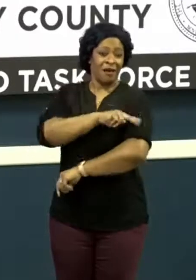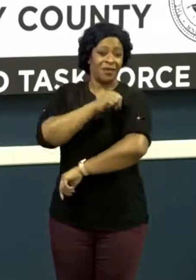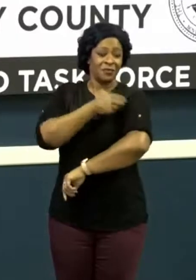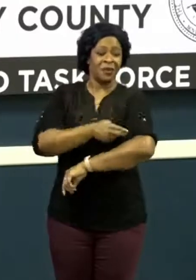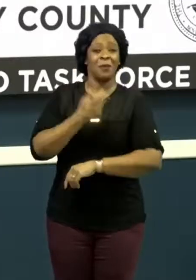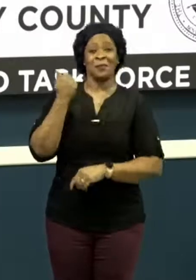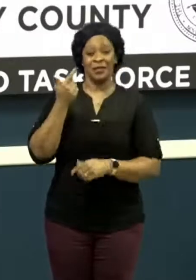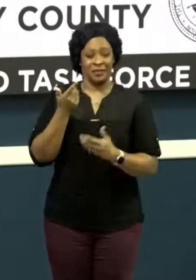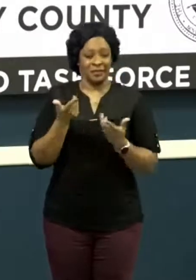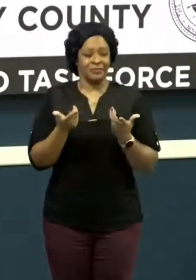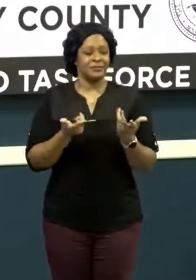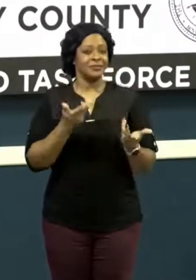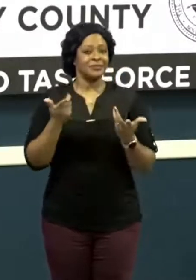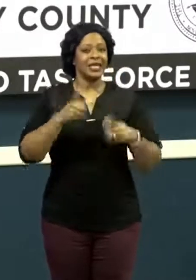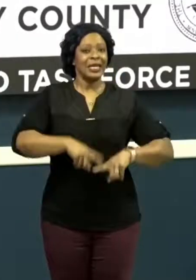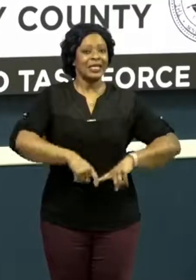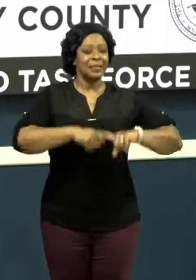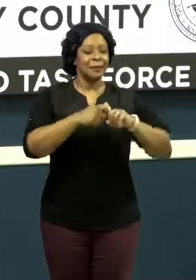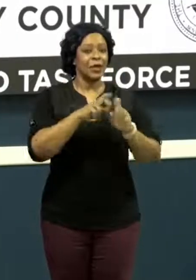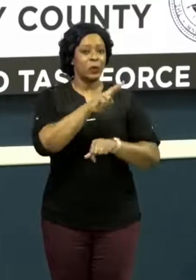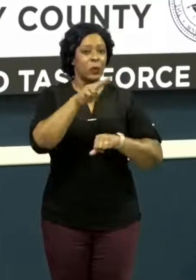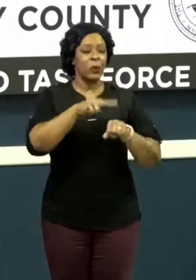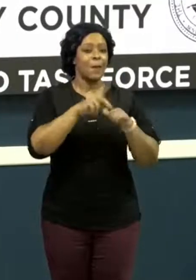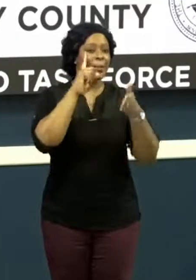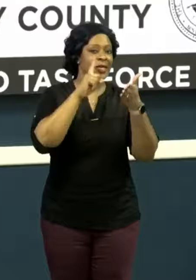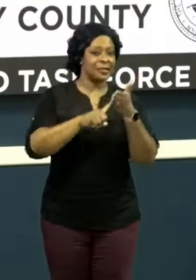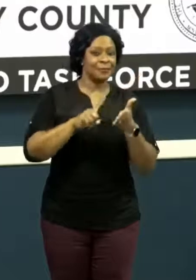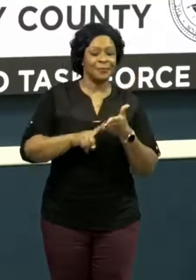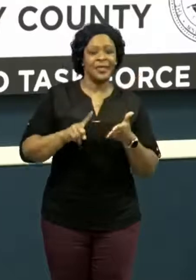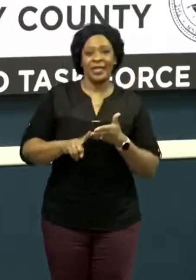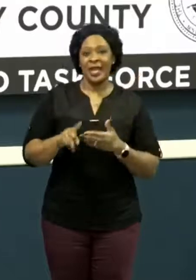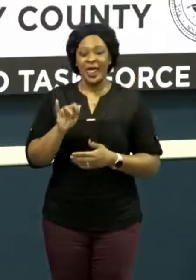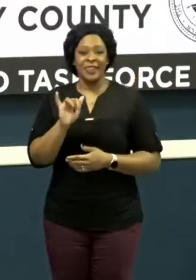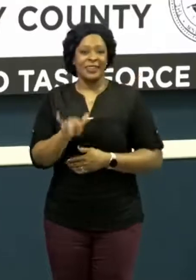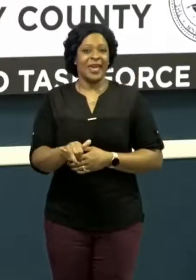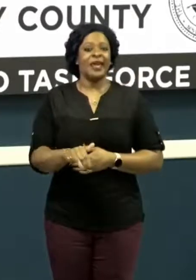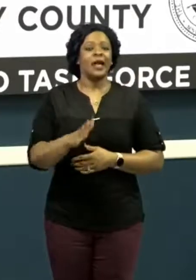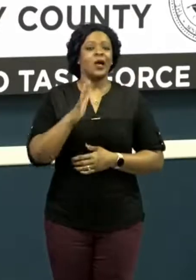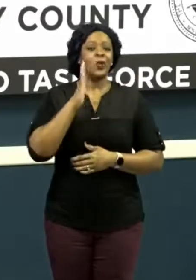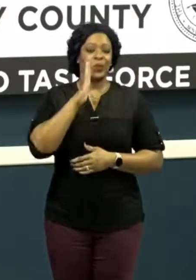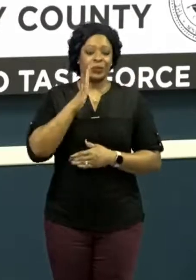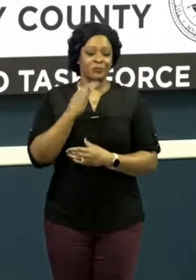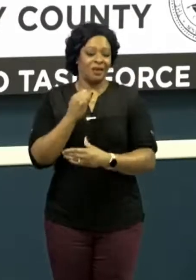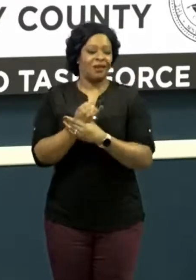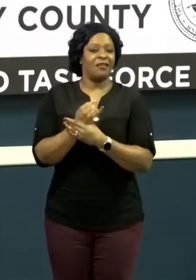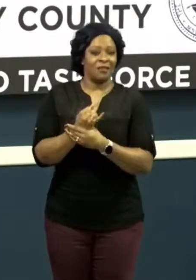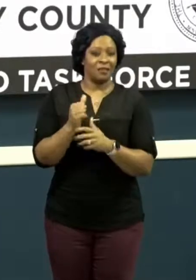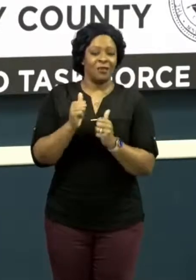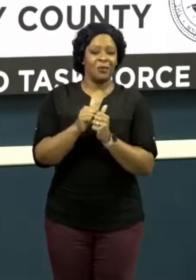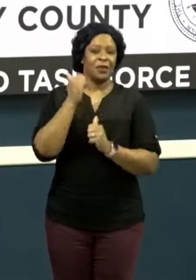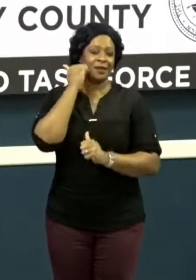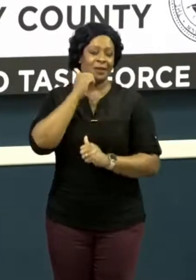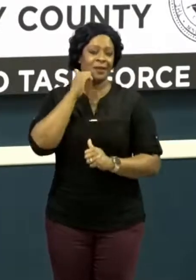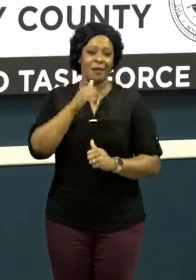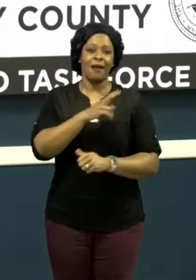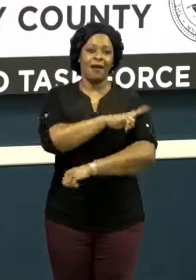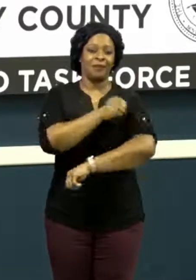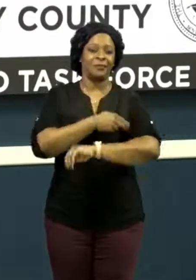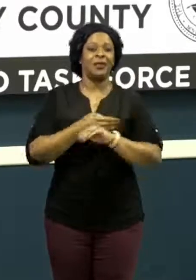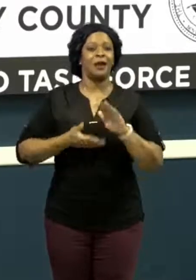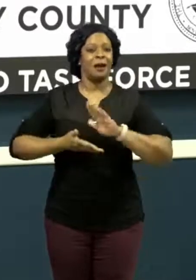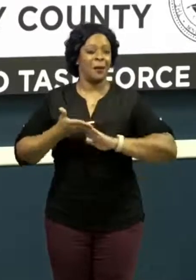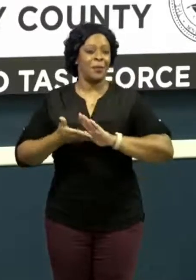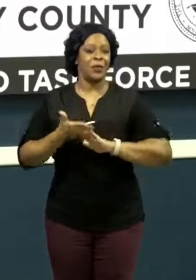practice, and suspending some of the normal inspections that would otherwise kind of interfere with day-to-day hospital operations.